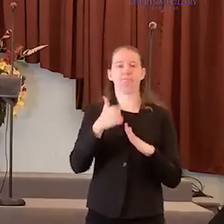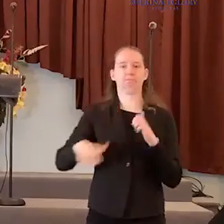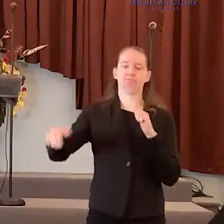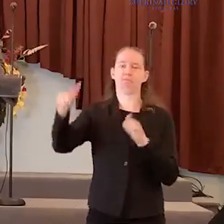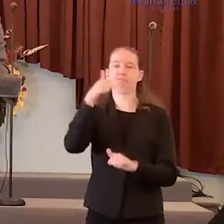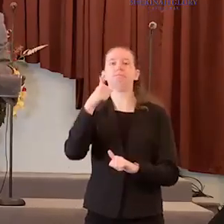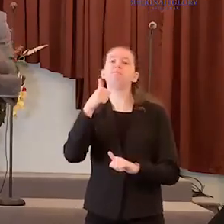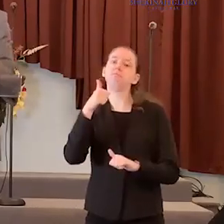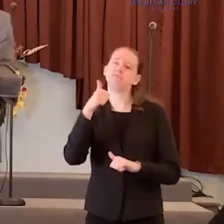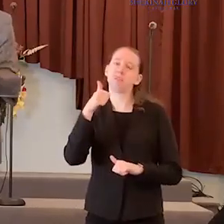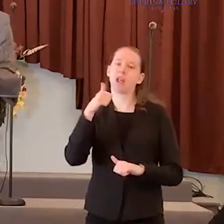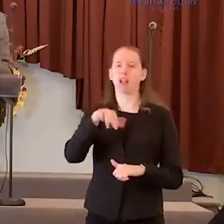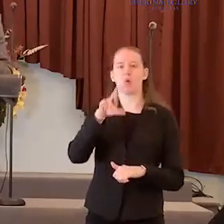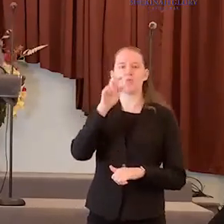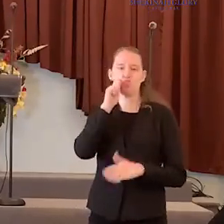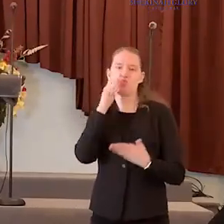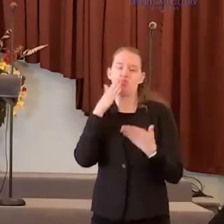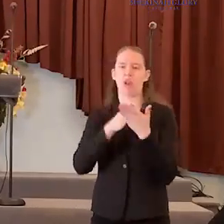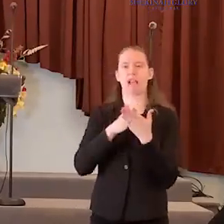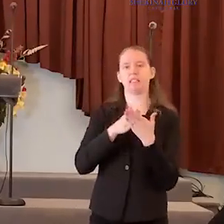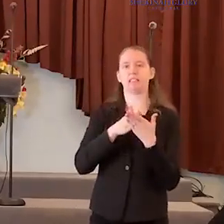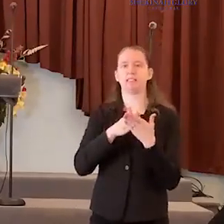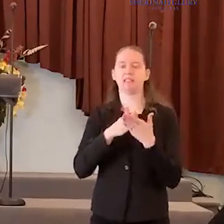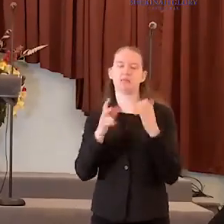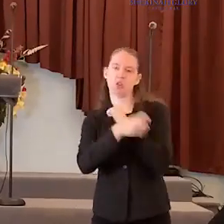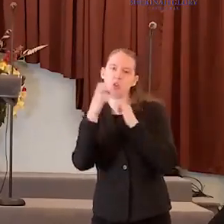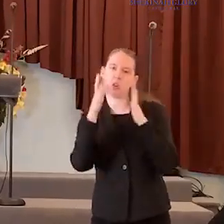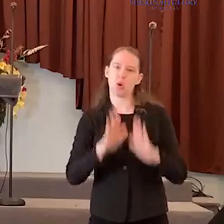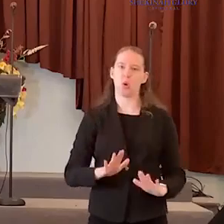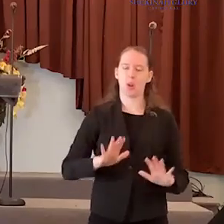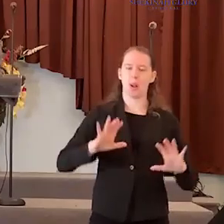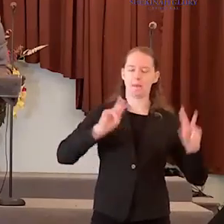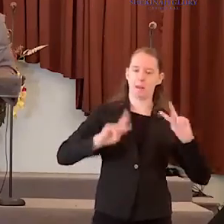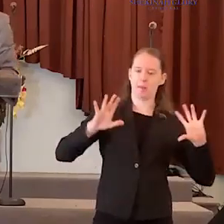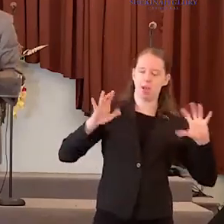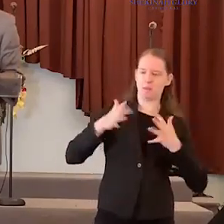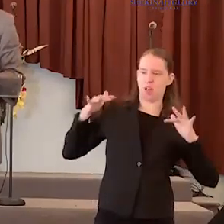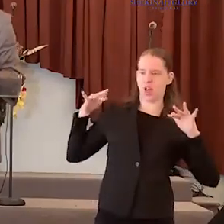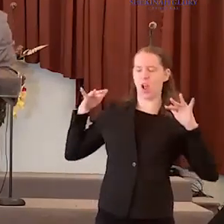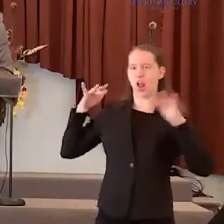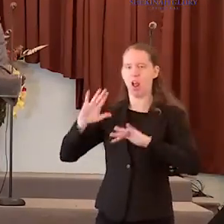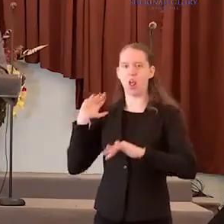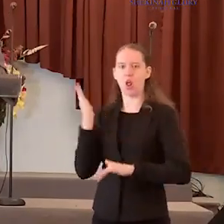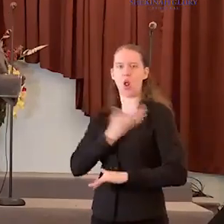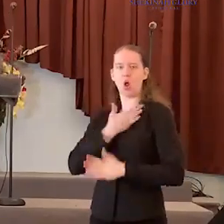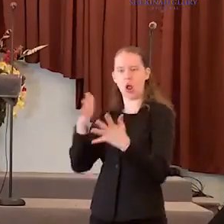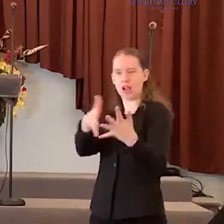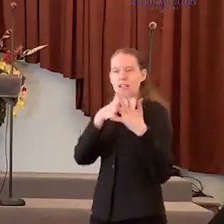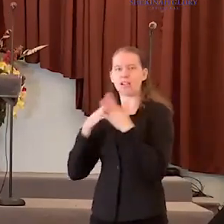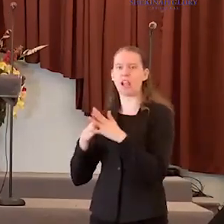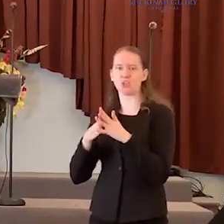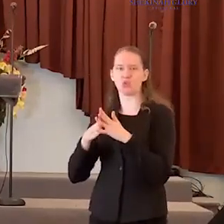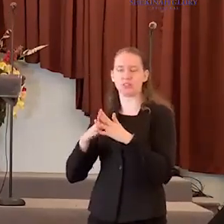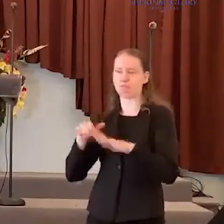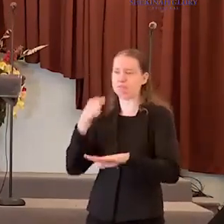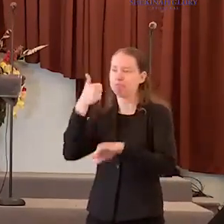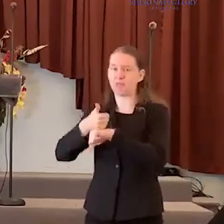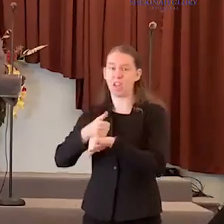nationalists, racist thugs and mobs stormed our nation's capital. They were not